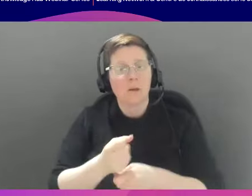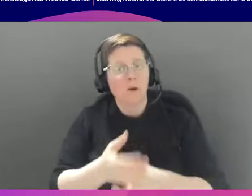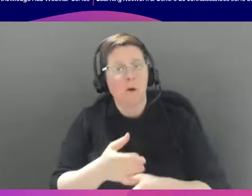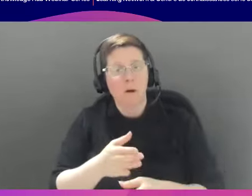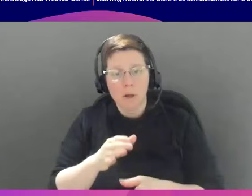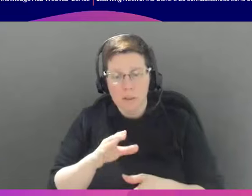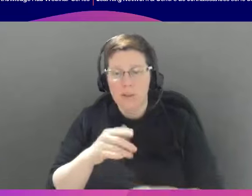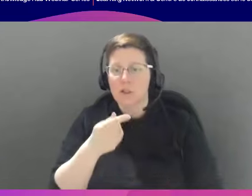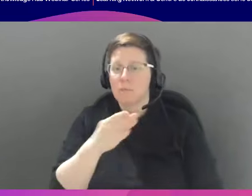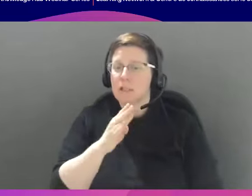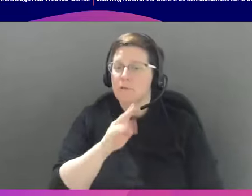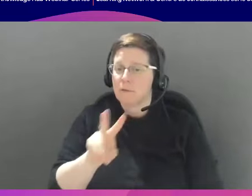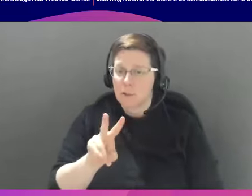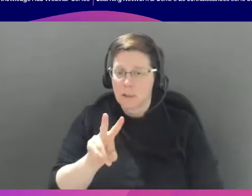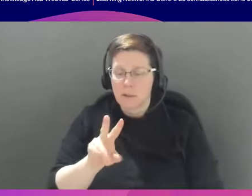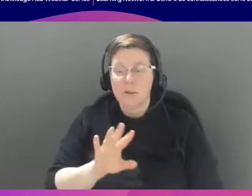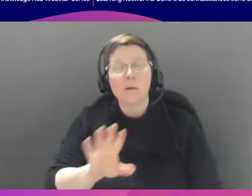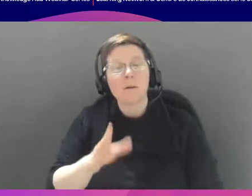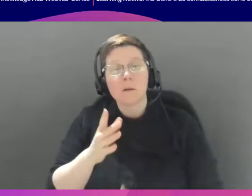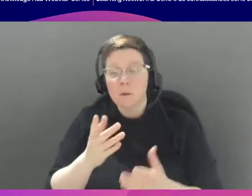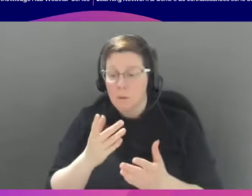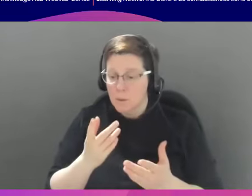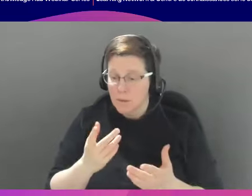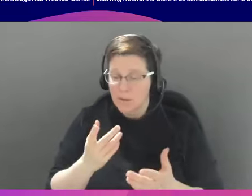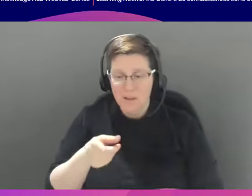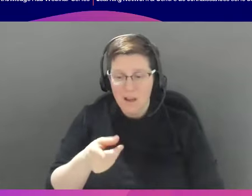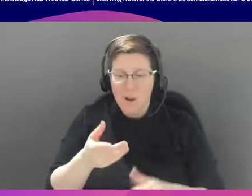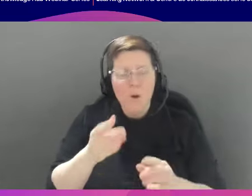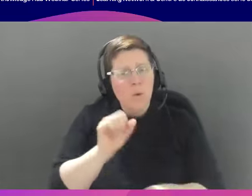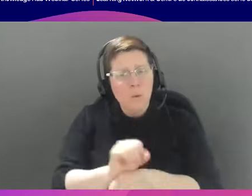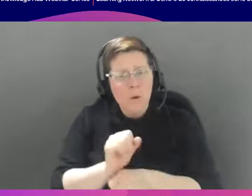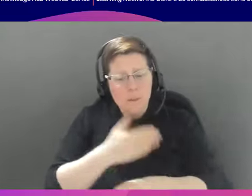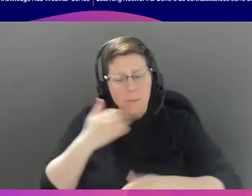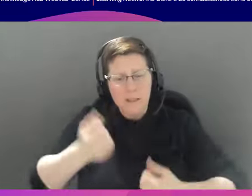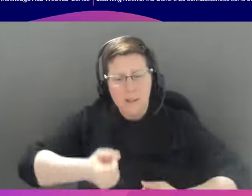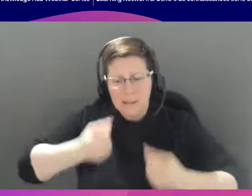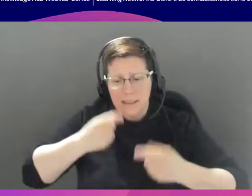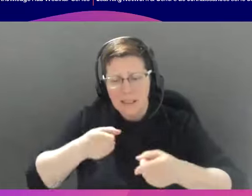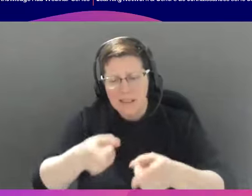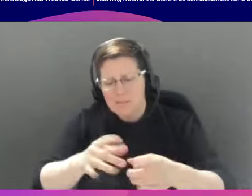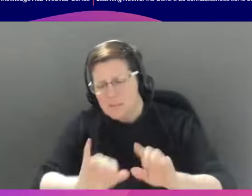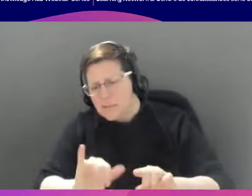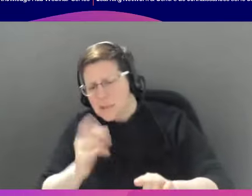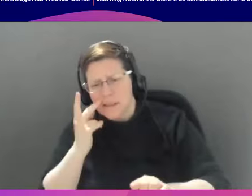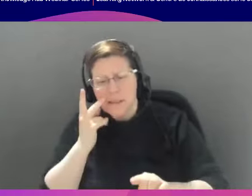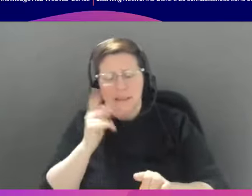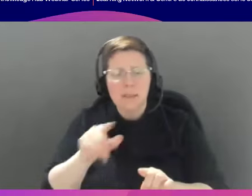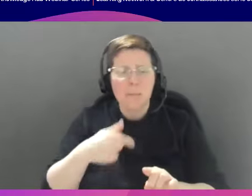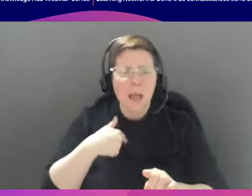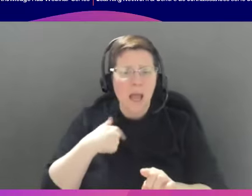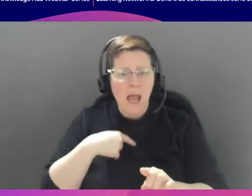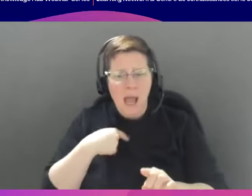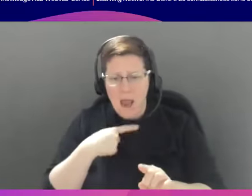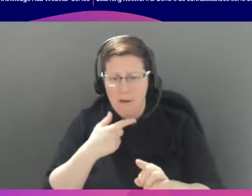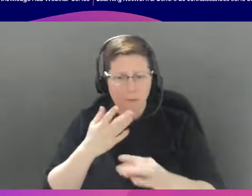As you would with other clients, work to better understand the incel client and see them as multidimensional people, because